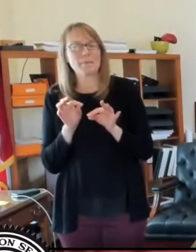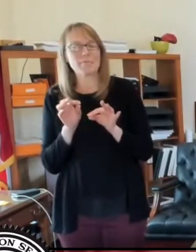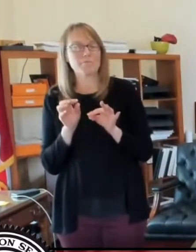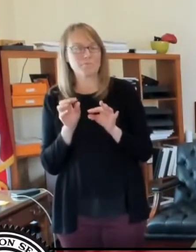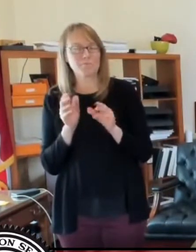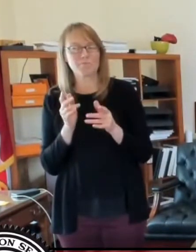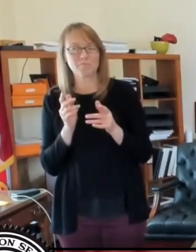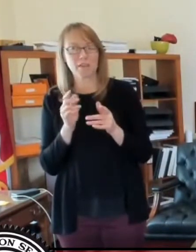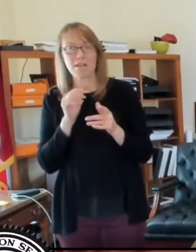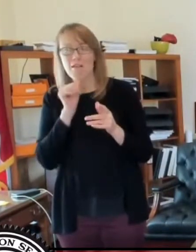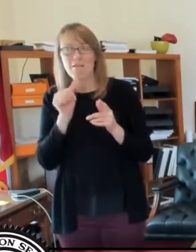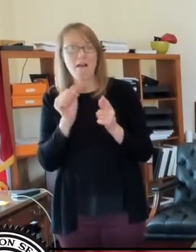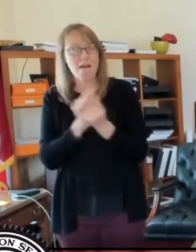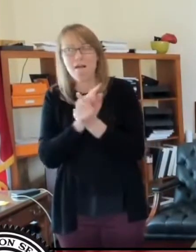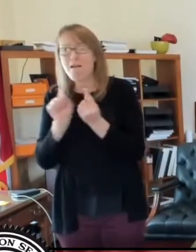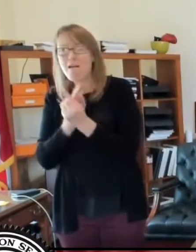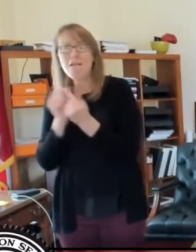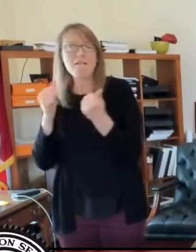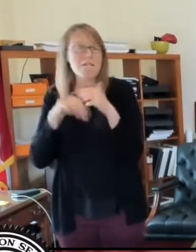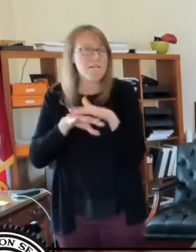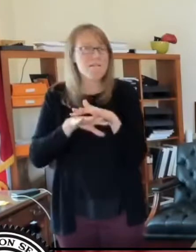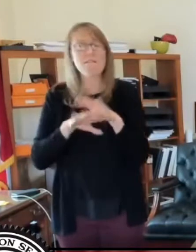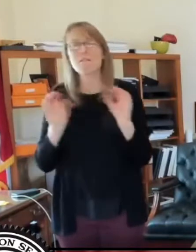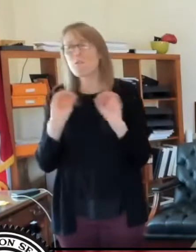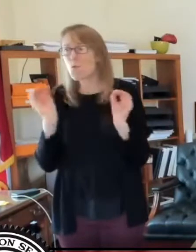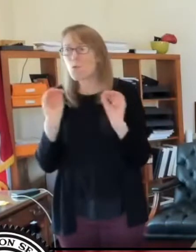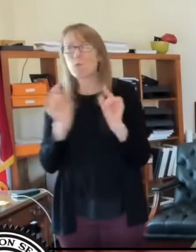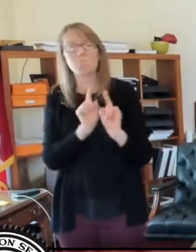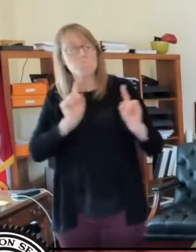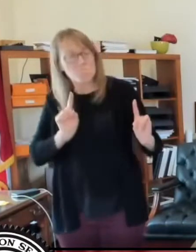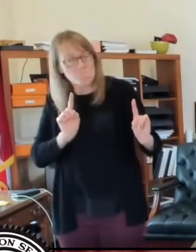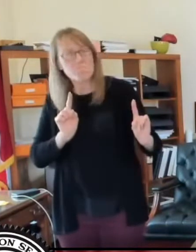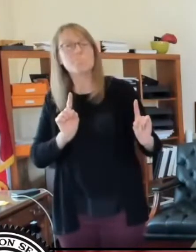that will be an improvement for us.